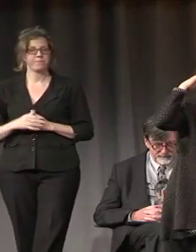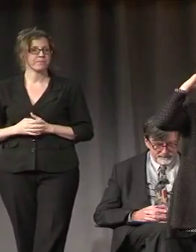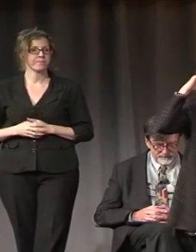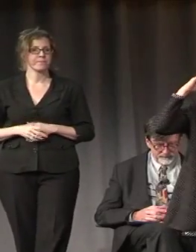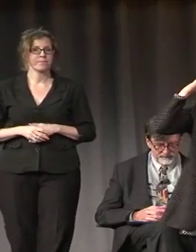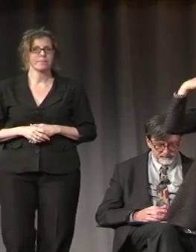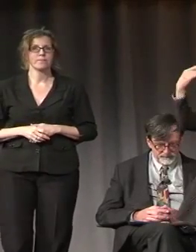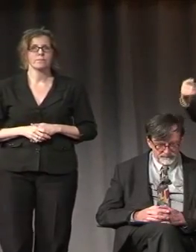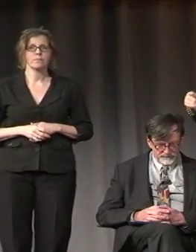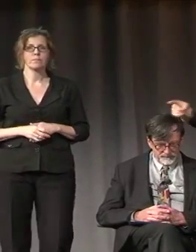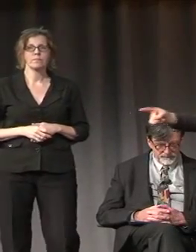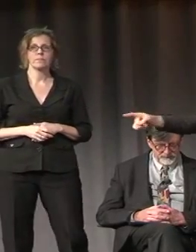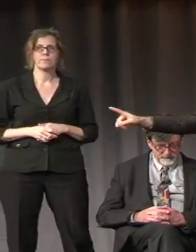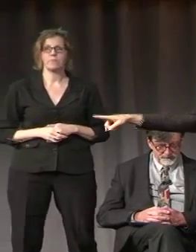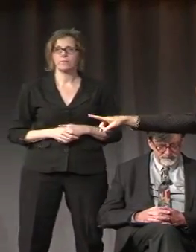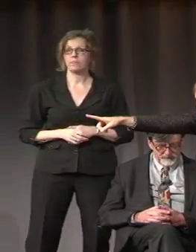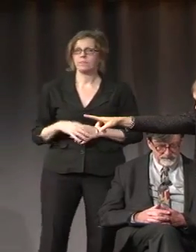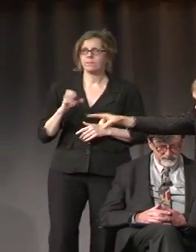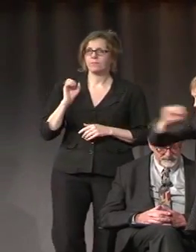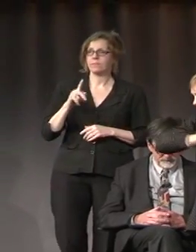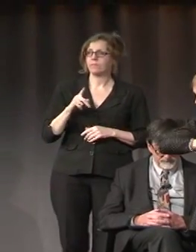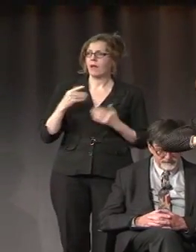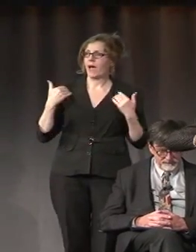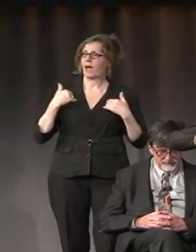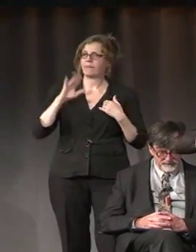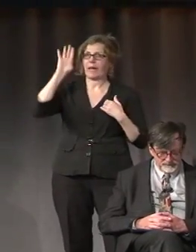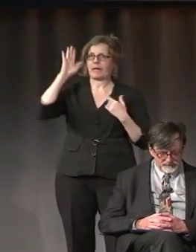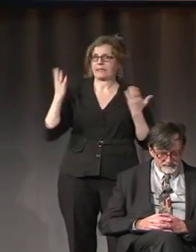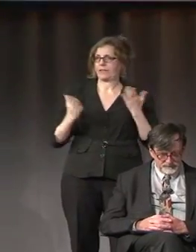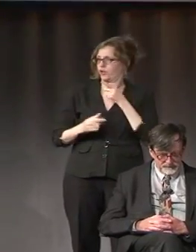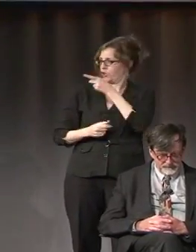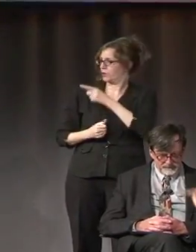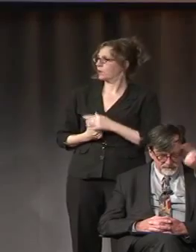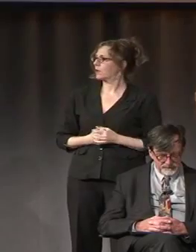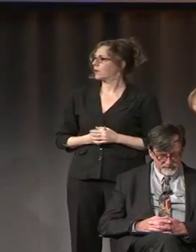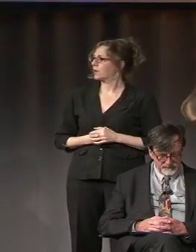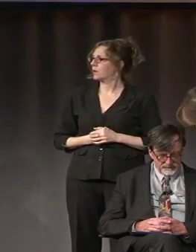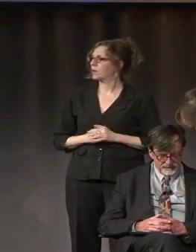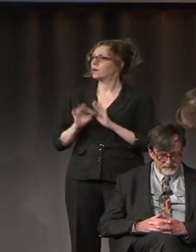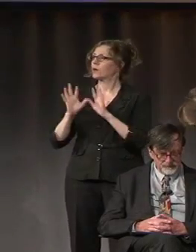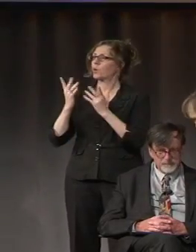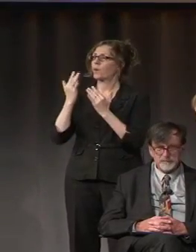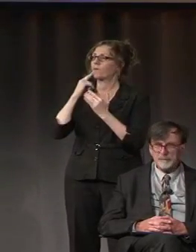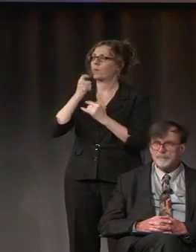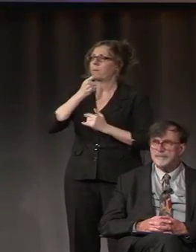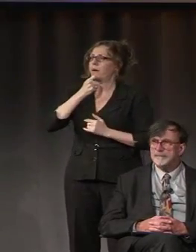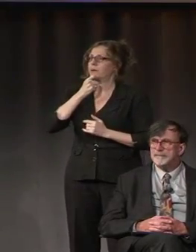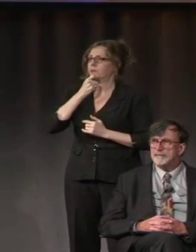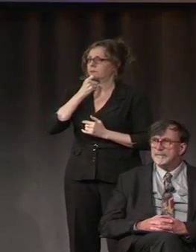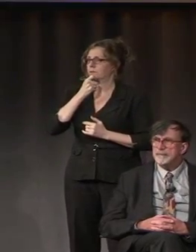See a hand on the side. Great. So there's a hand here. Yes. Wait for the mic. Thank you.